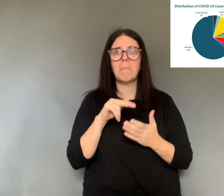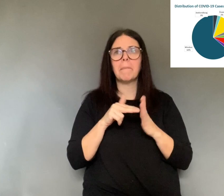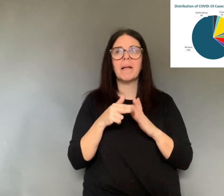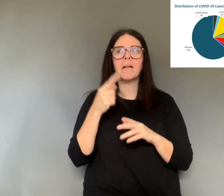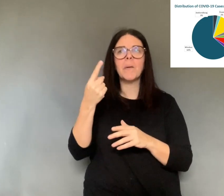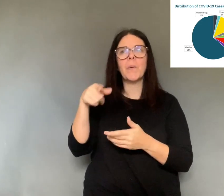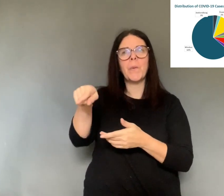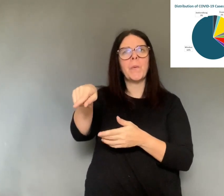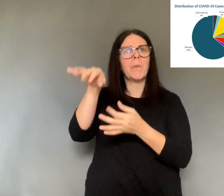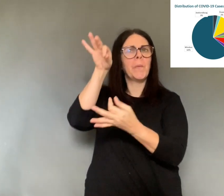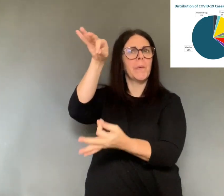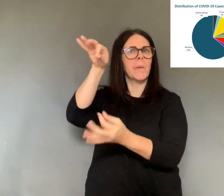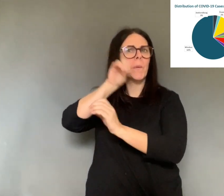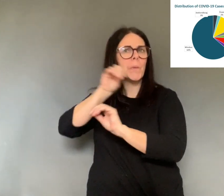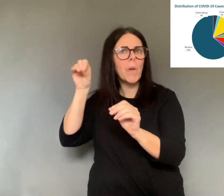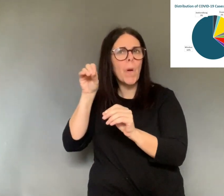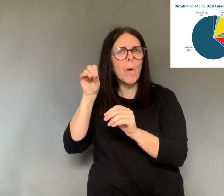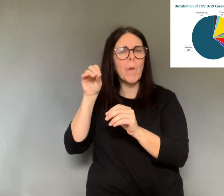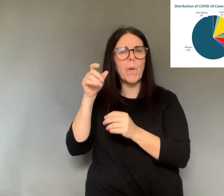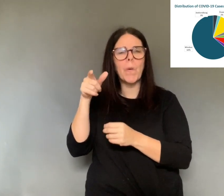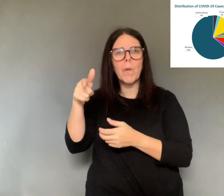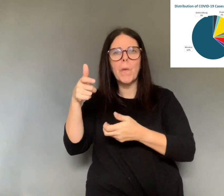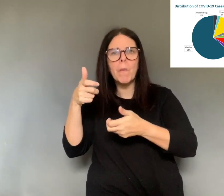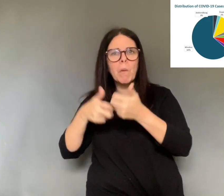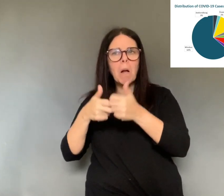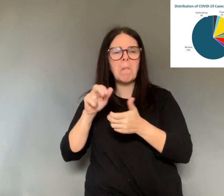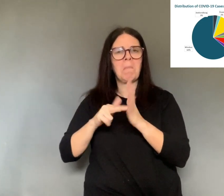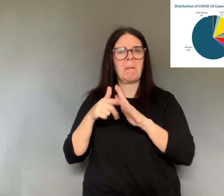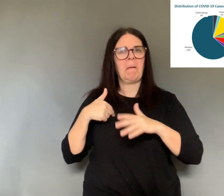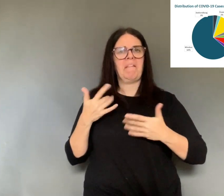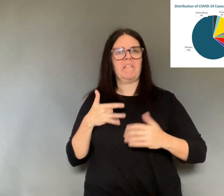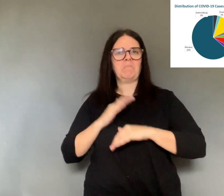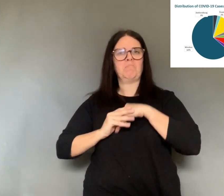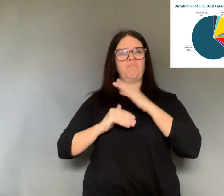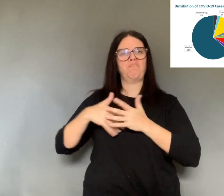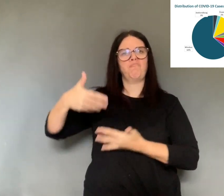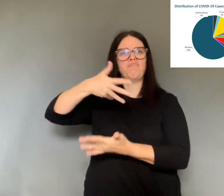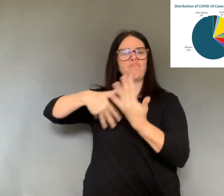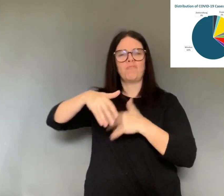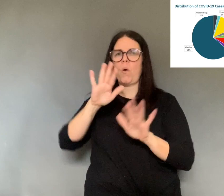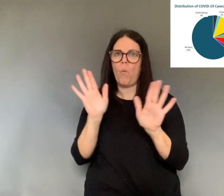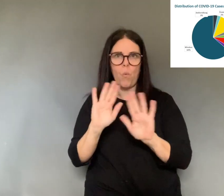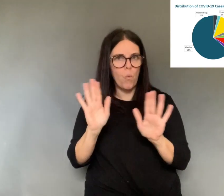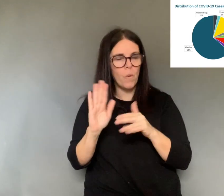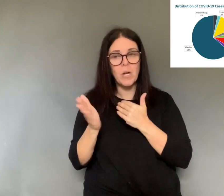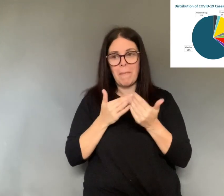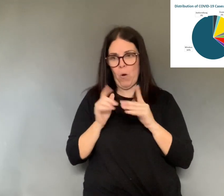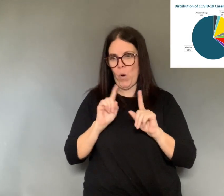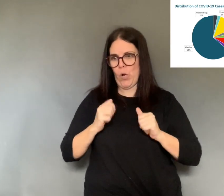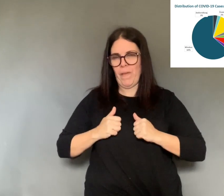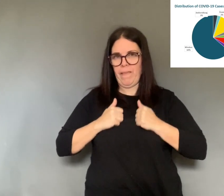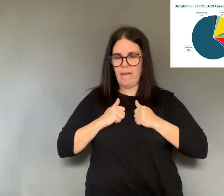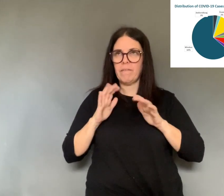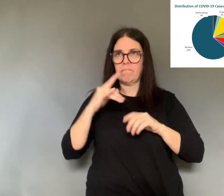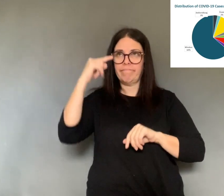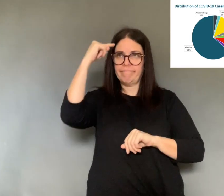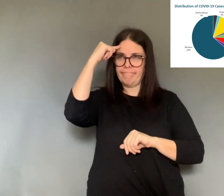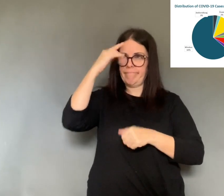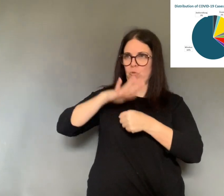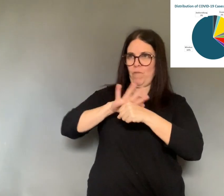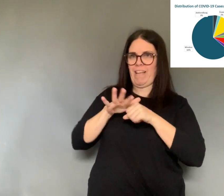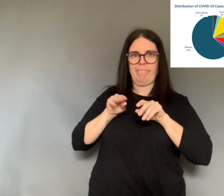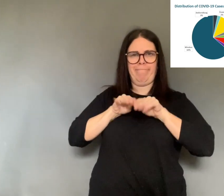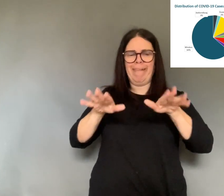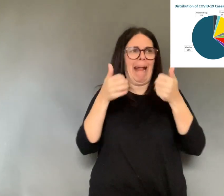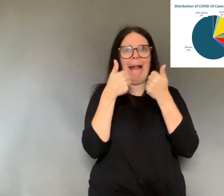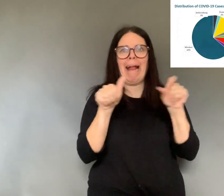other. So please take appropriate precaution irrespective of which municipalities you live in, and take all the precautions as recommended